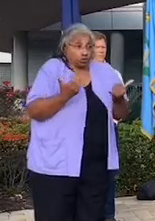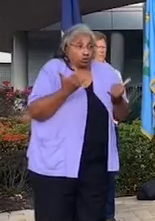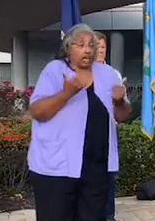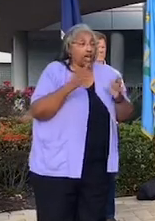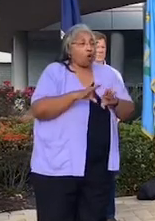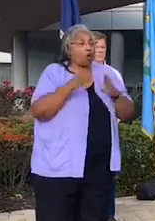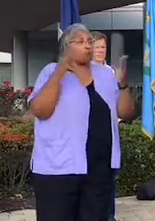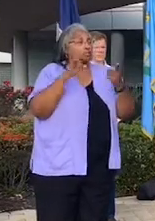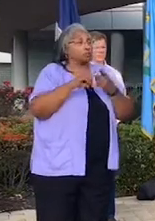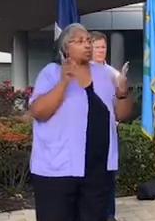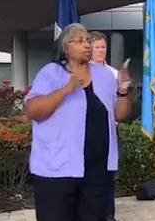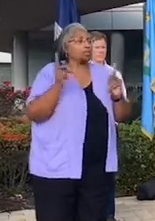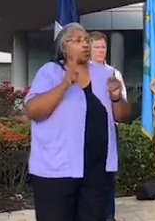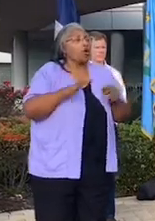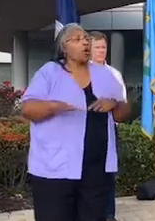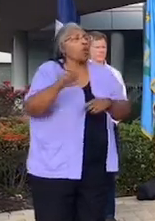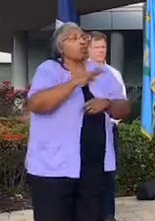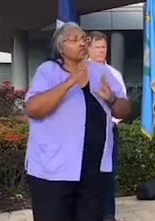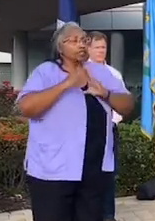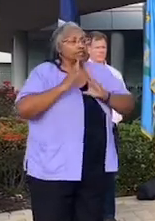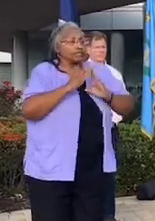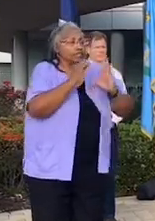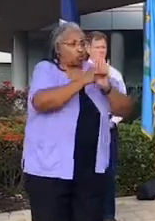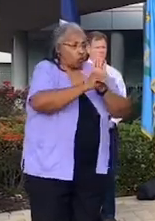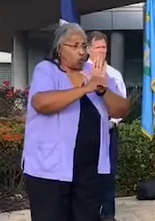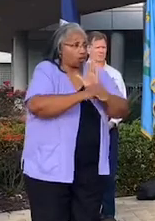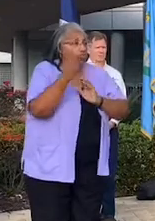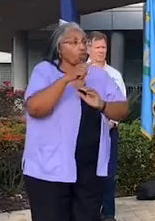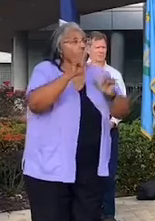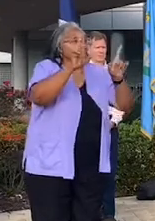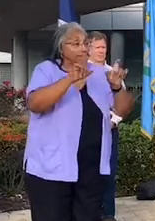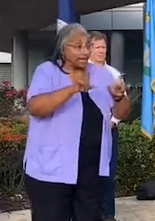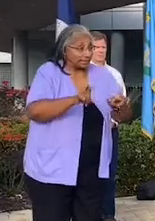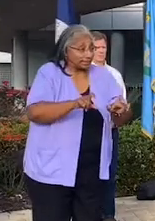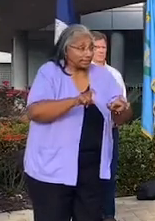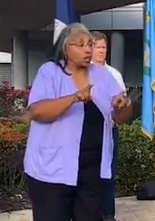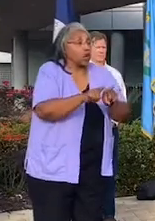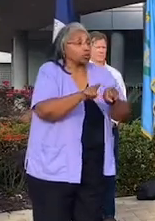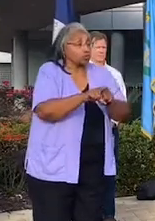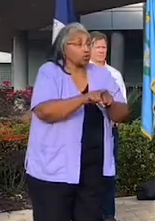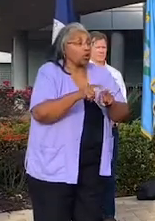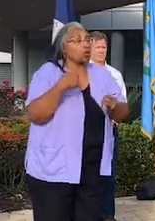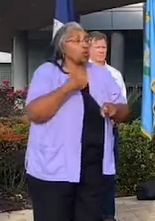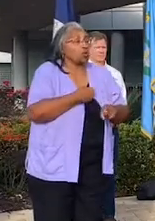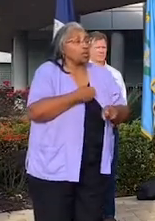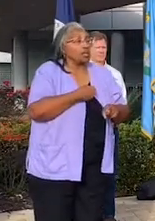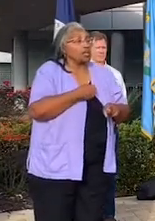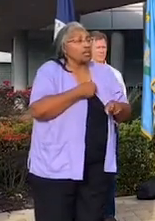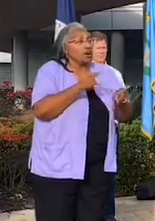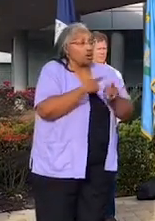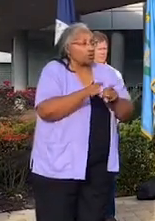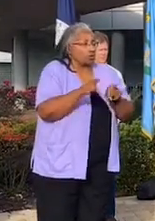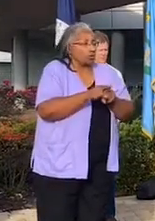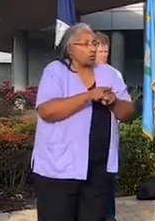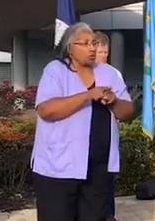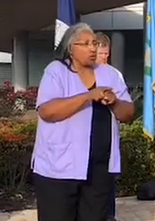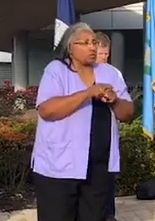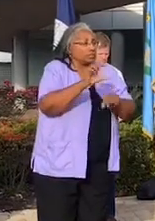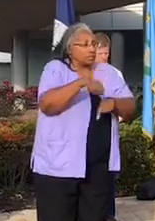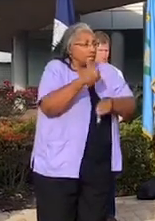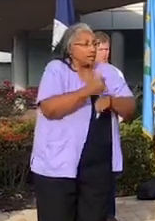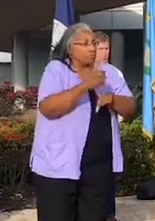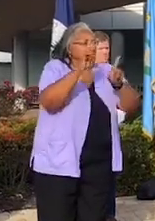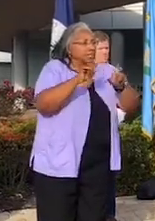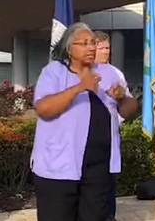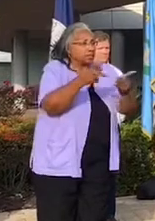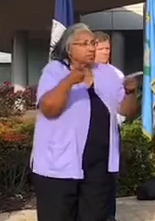to residents throughout the city of New Orleans for testing, as well as we stood up, of course, testing sites that are